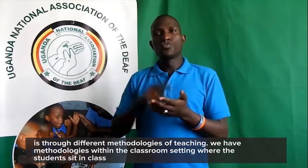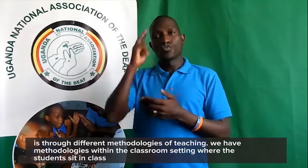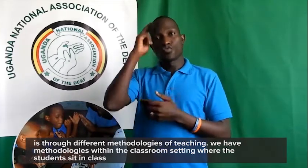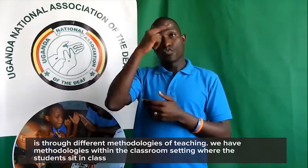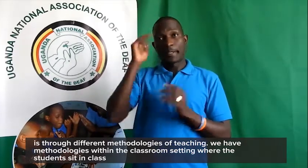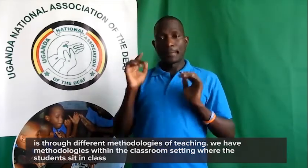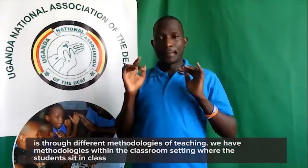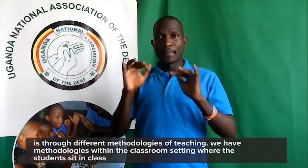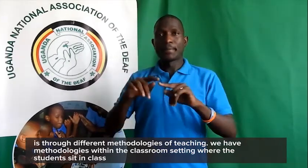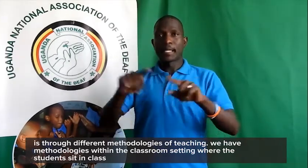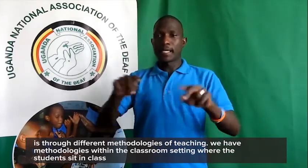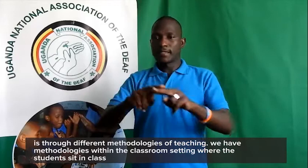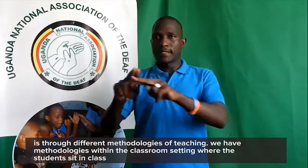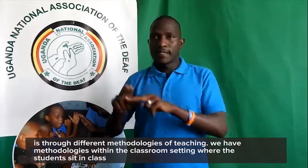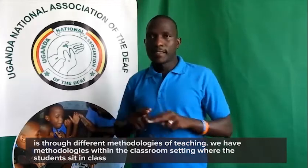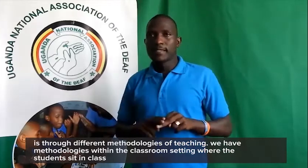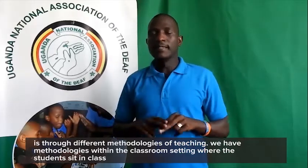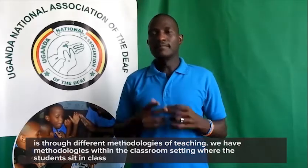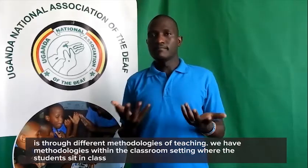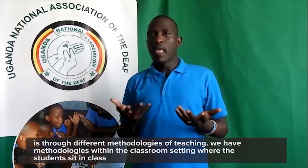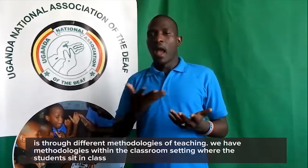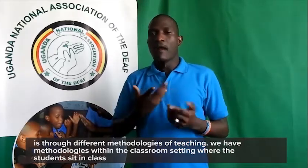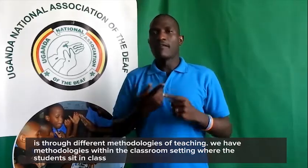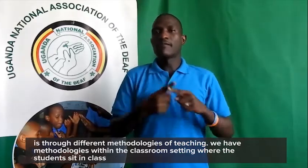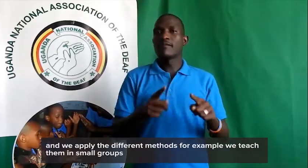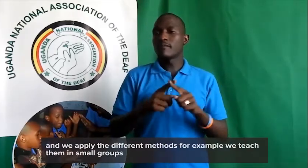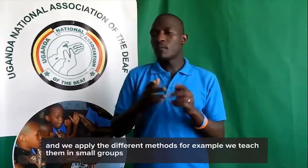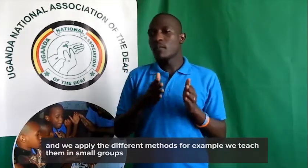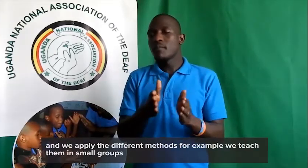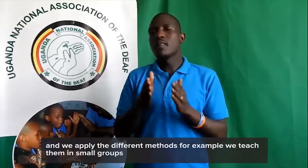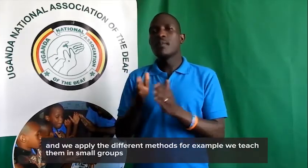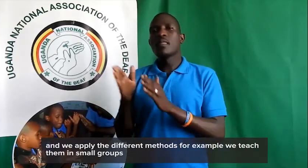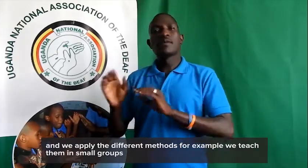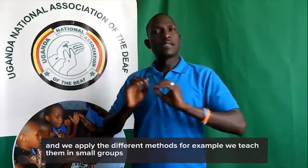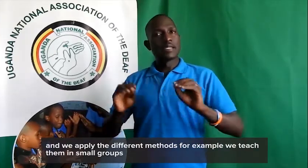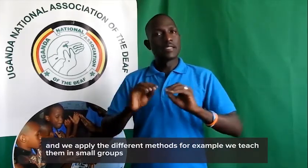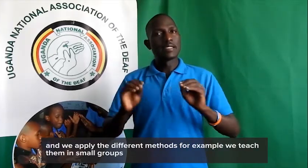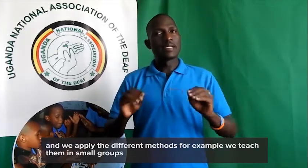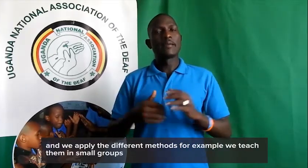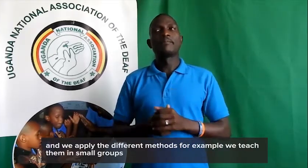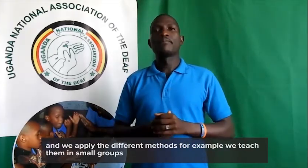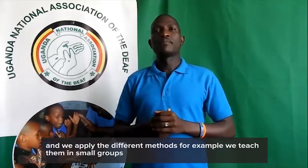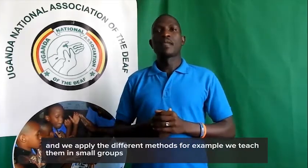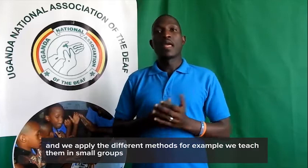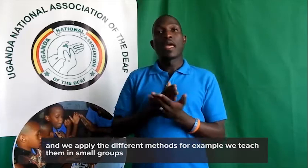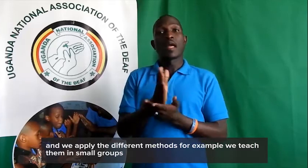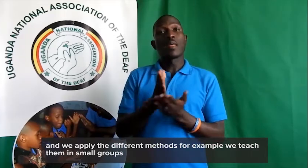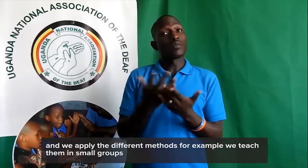where the students sit in class and we apply the different methods. For example,